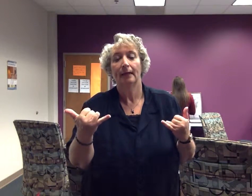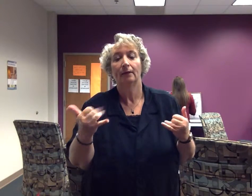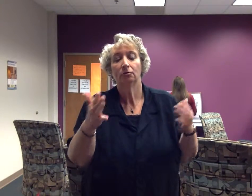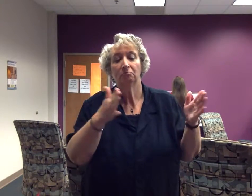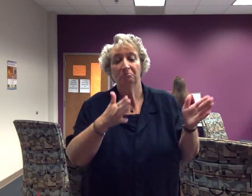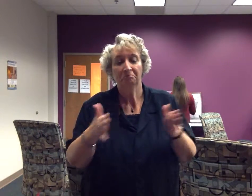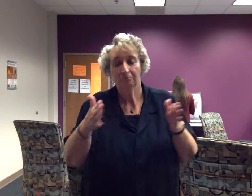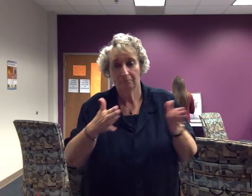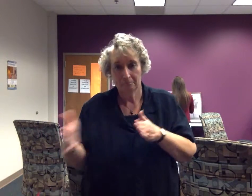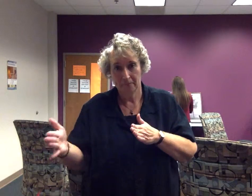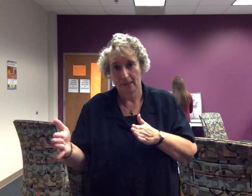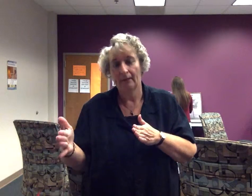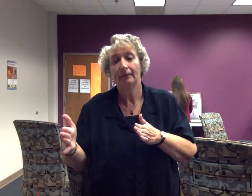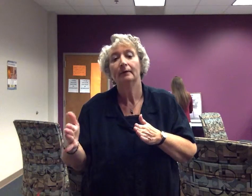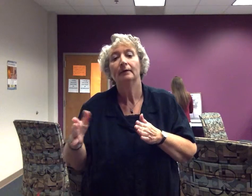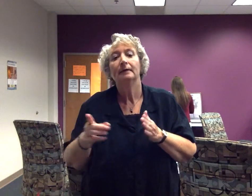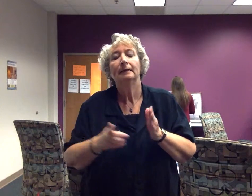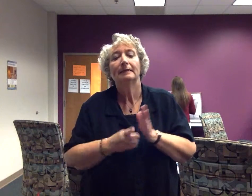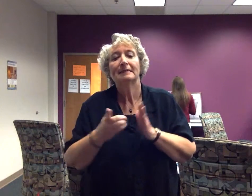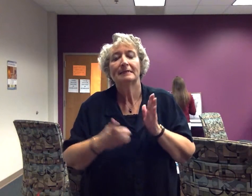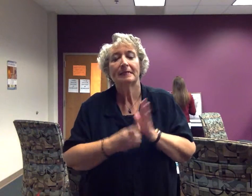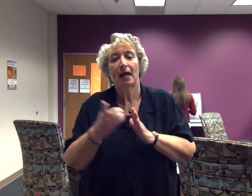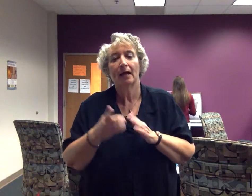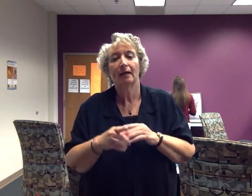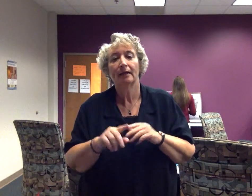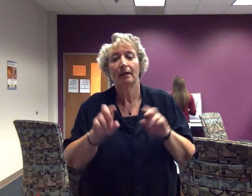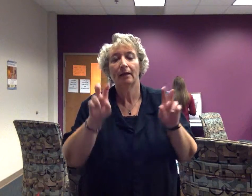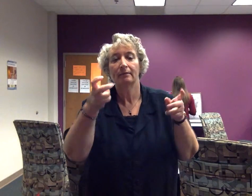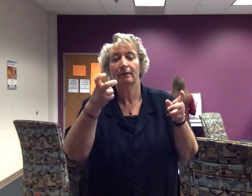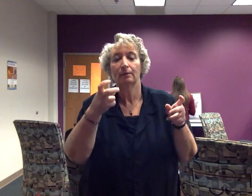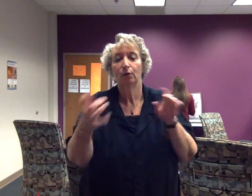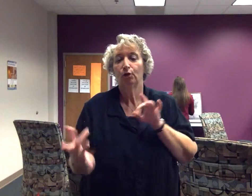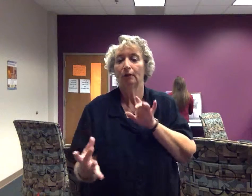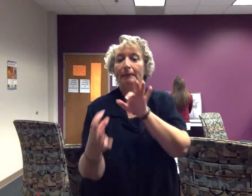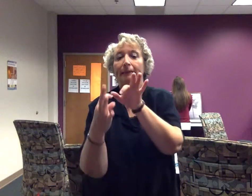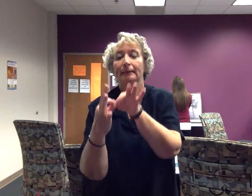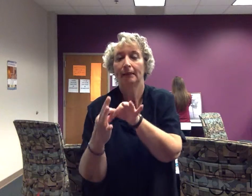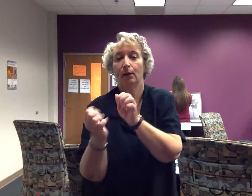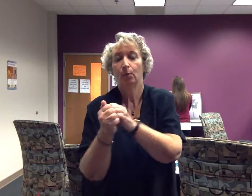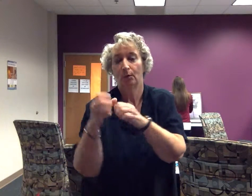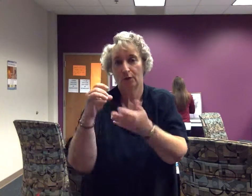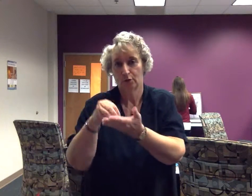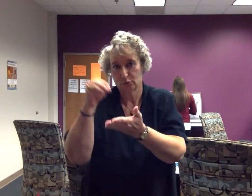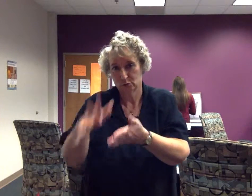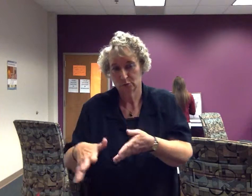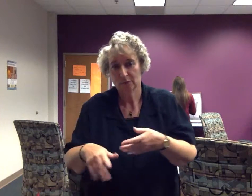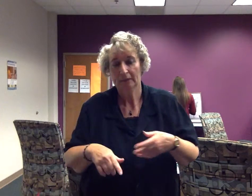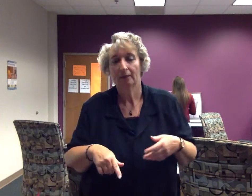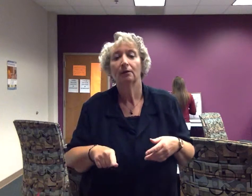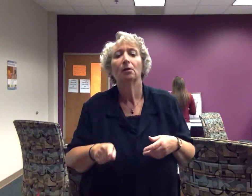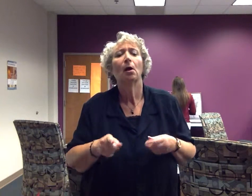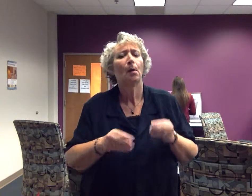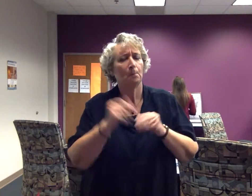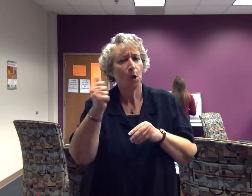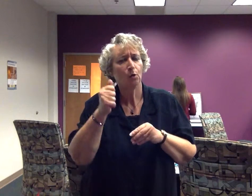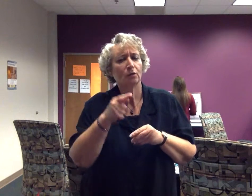This is why Unit 1 is so critical. Most teachers have asked their students at one time or another if they remember discussing some